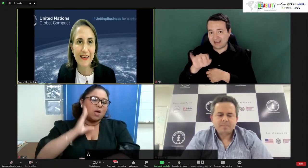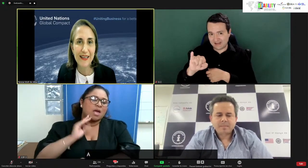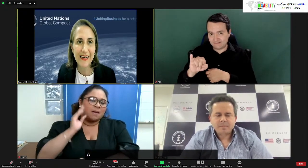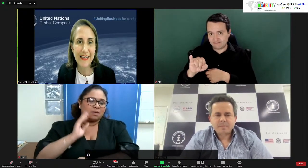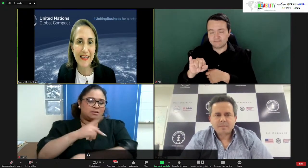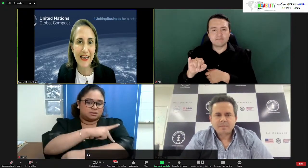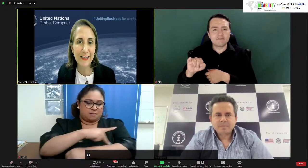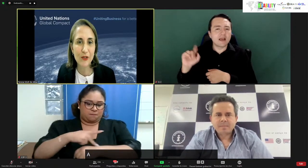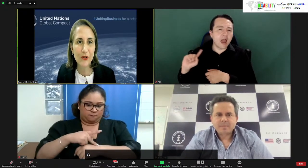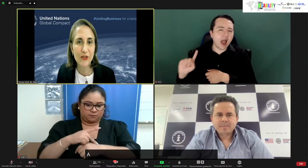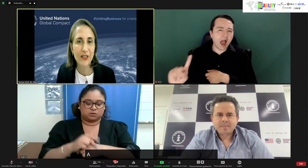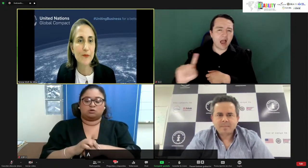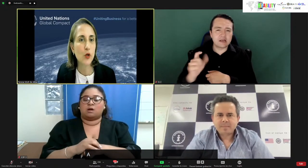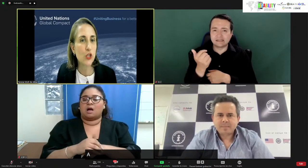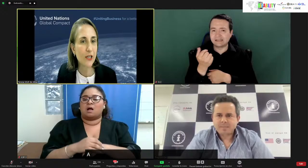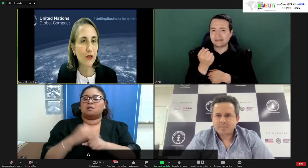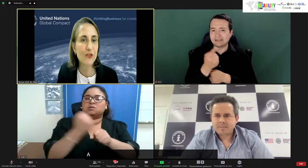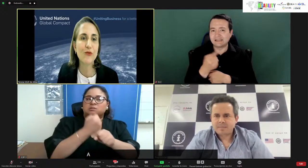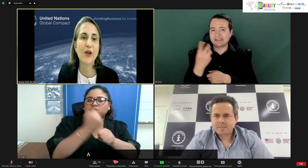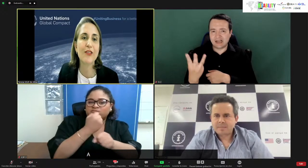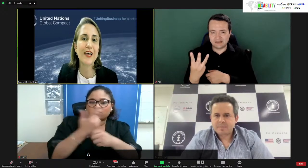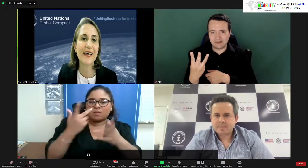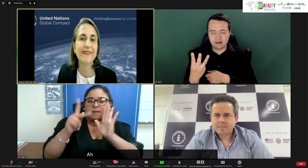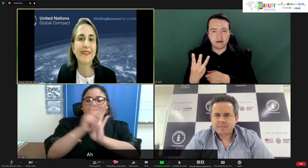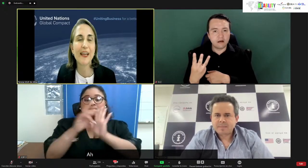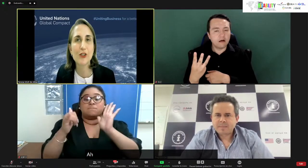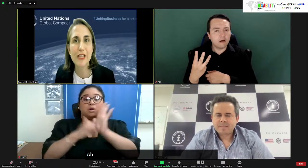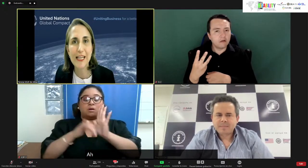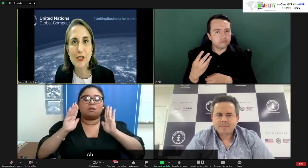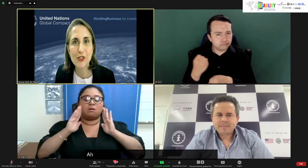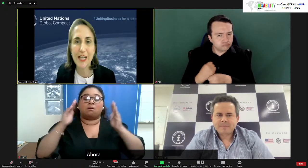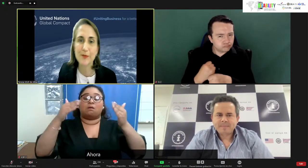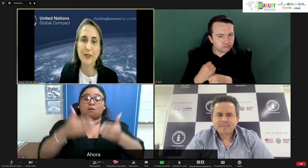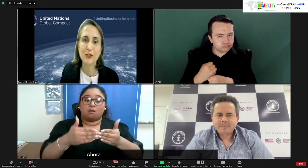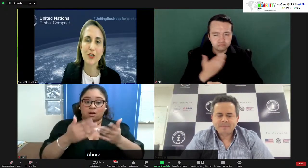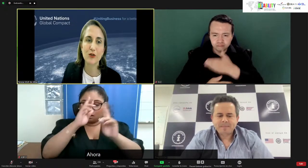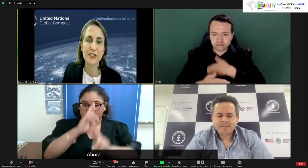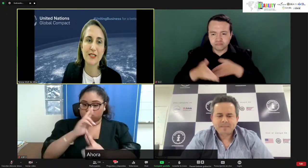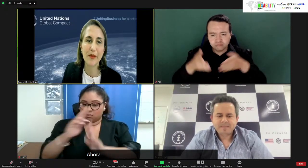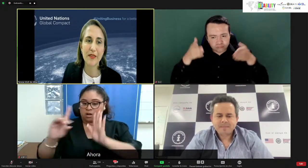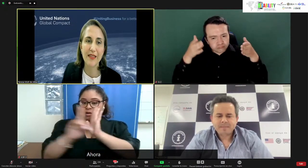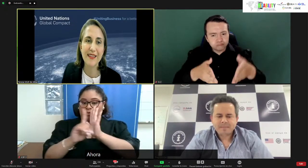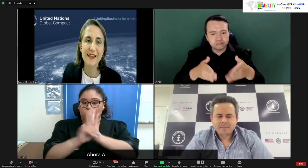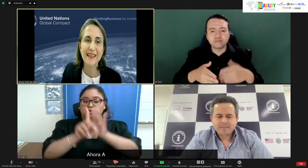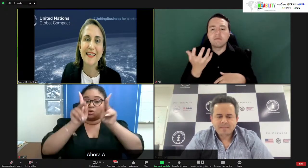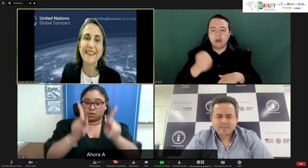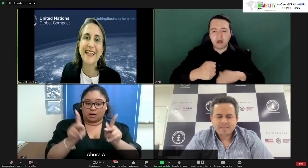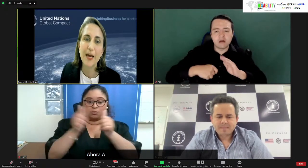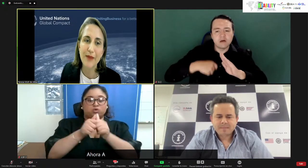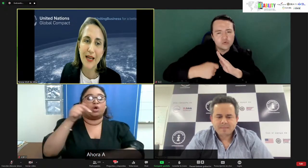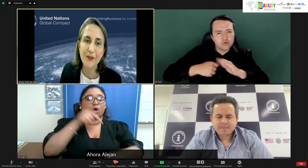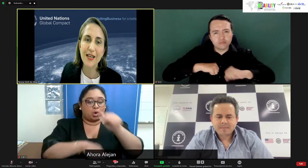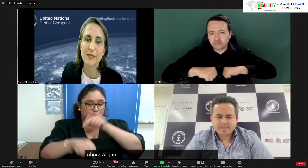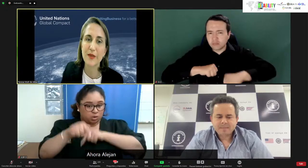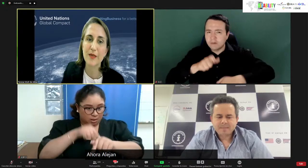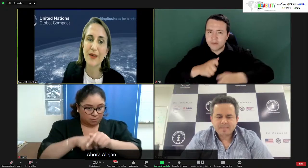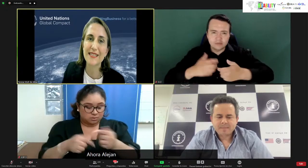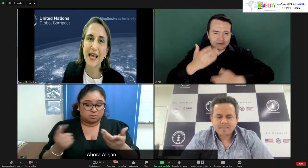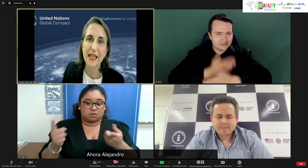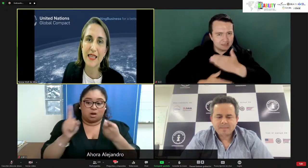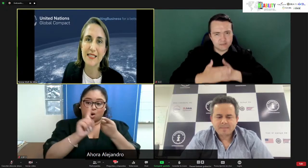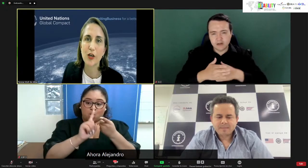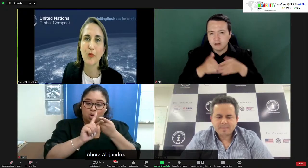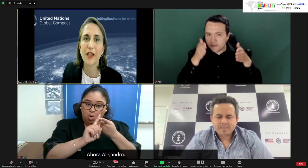more than 12 years professional experience leading projects addressed to warranty guaranteeing the rights of persons with